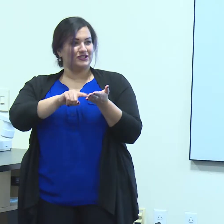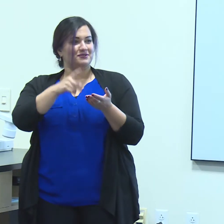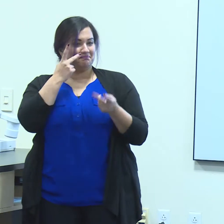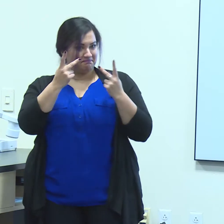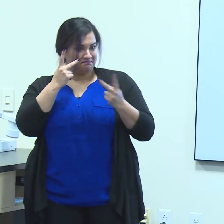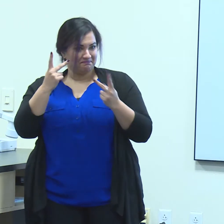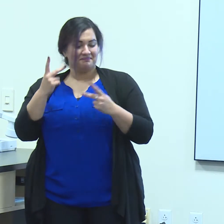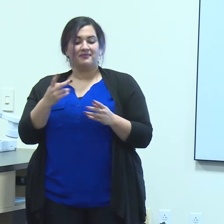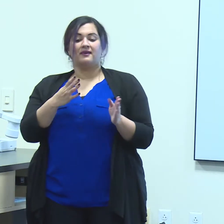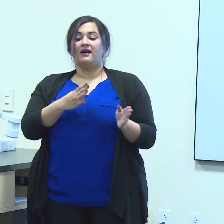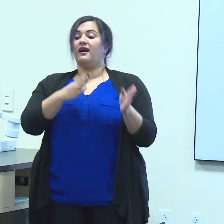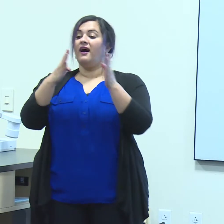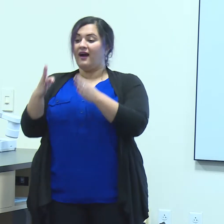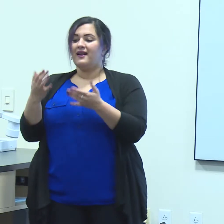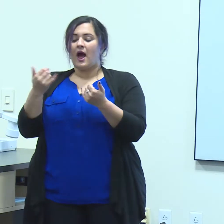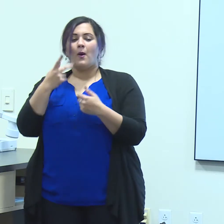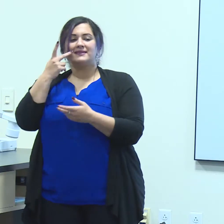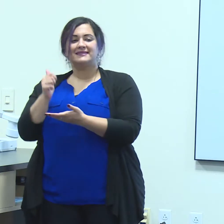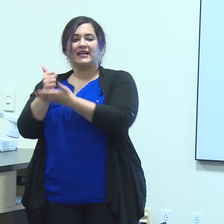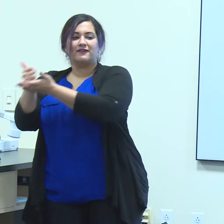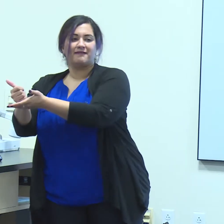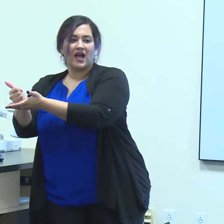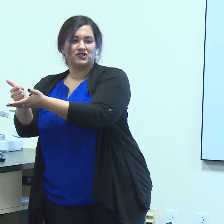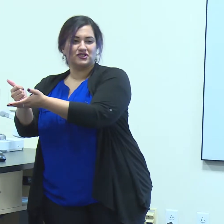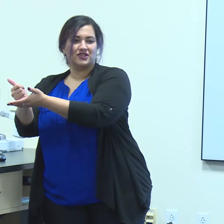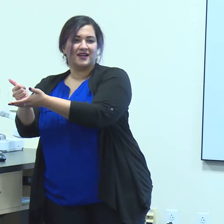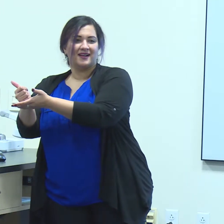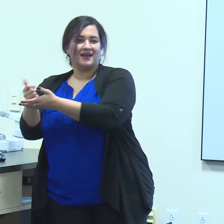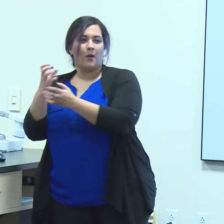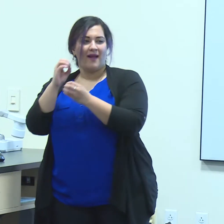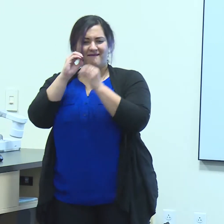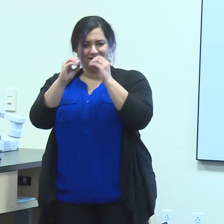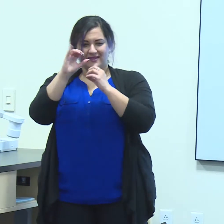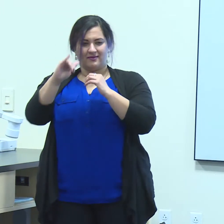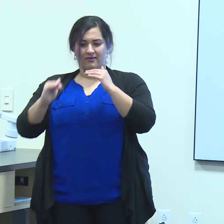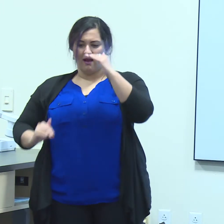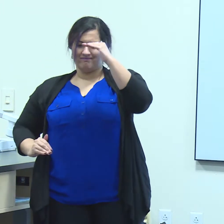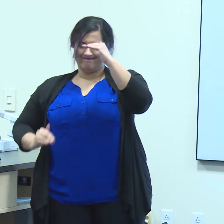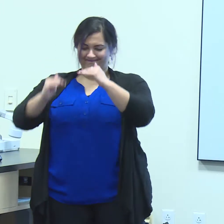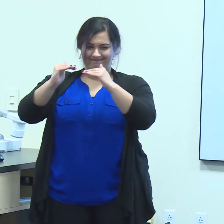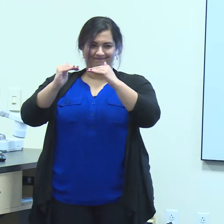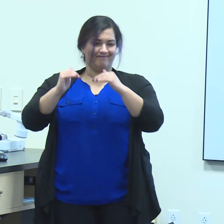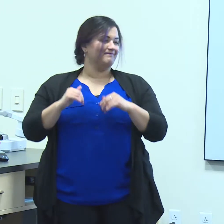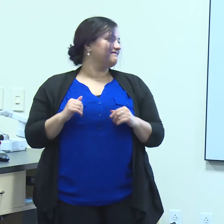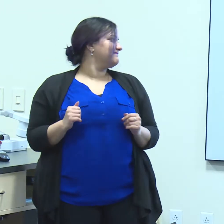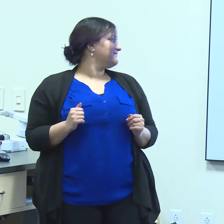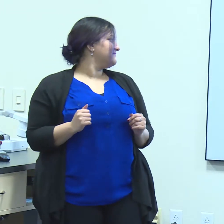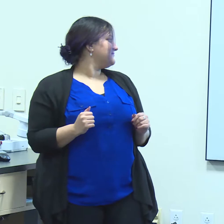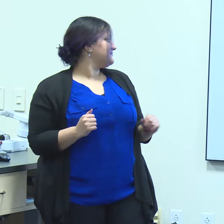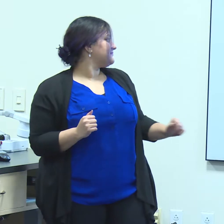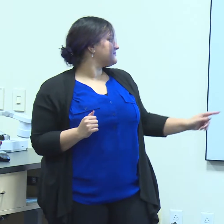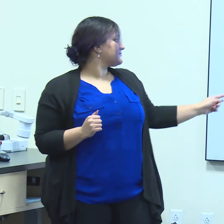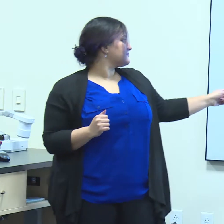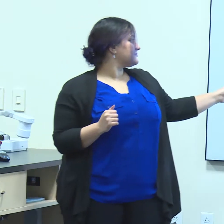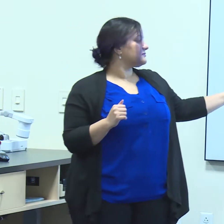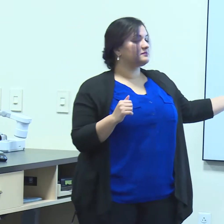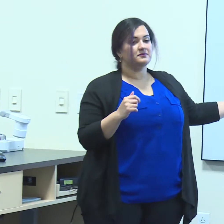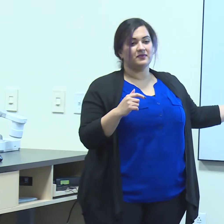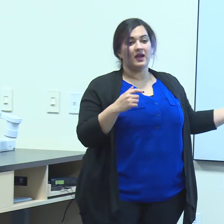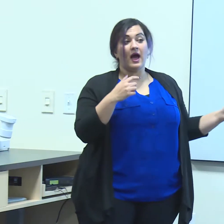that. And now there's research happening that is helping the community and helping to minimize those disparities. I want to be involved in